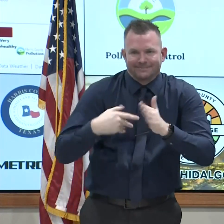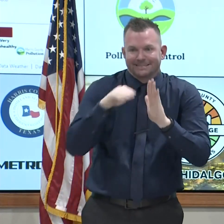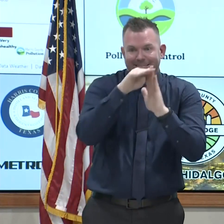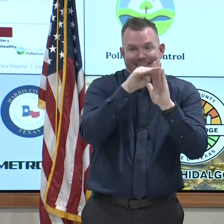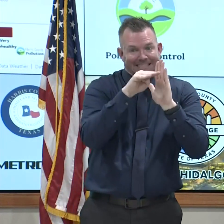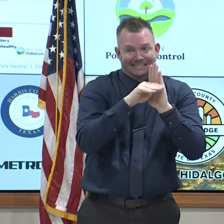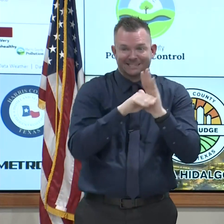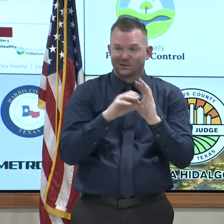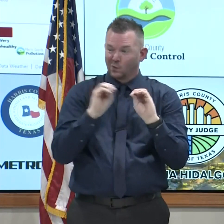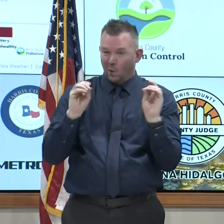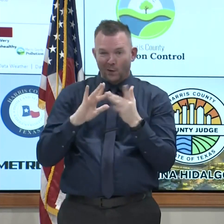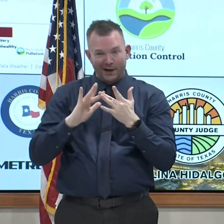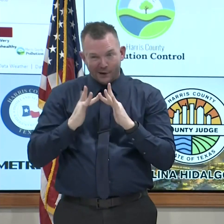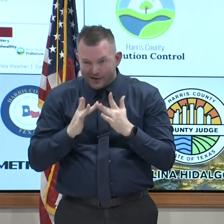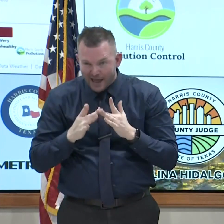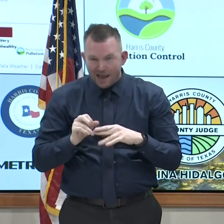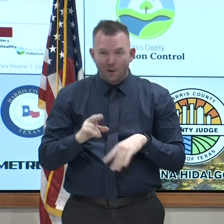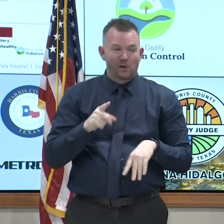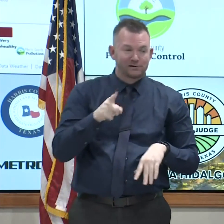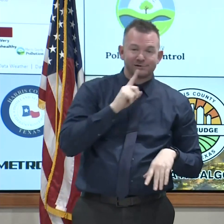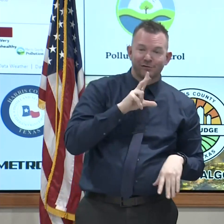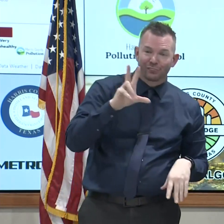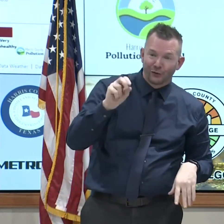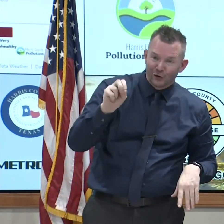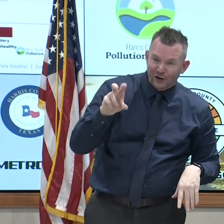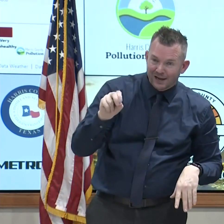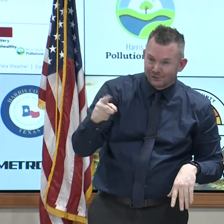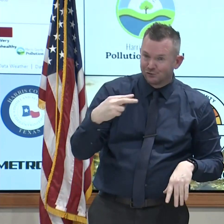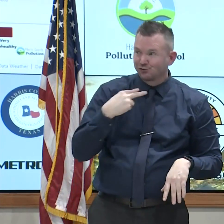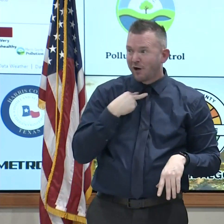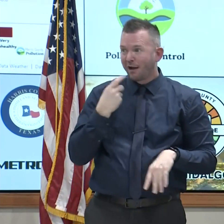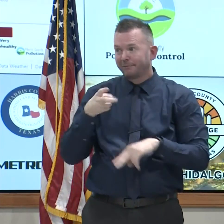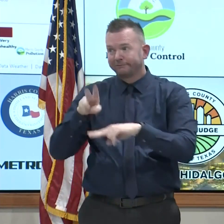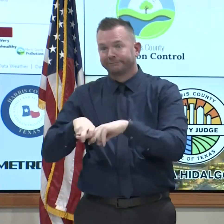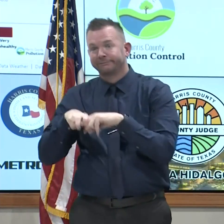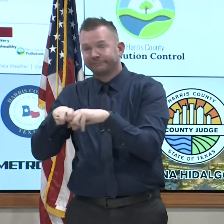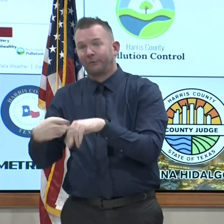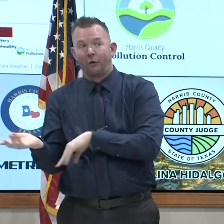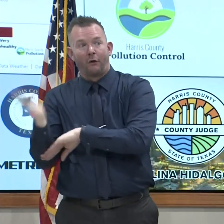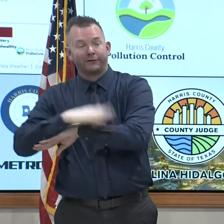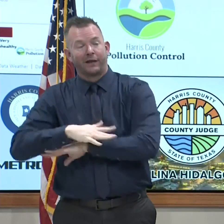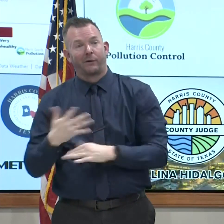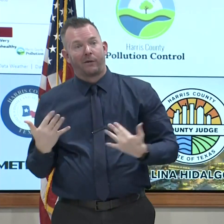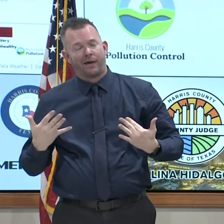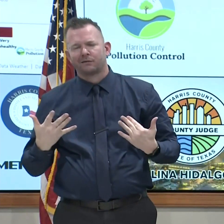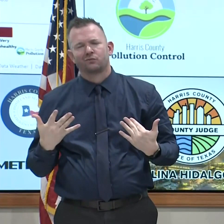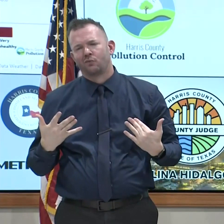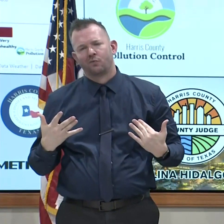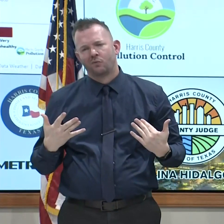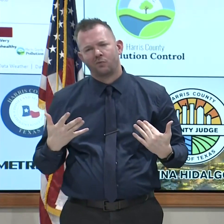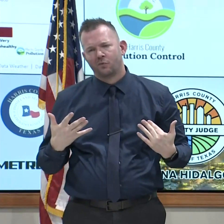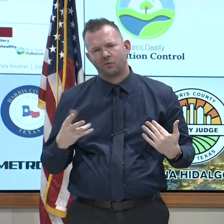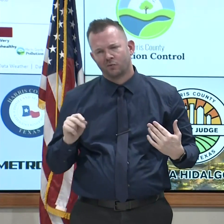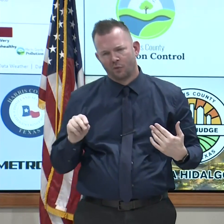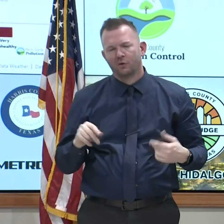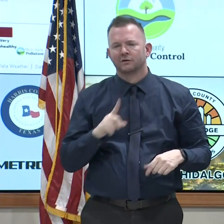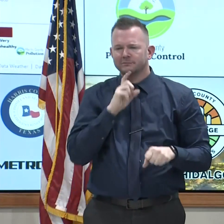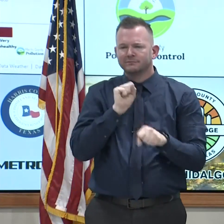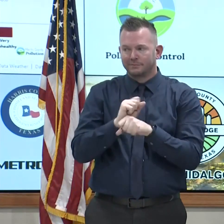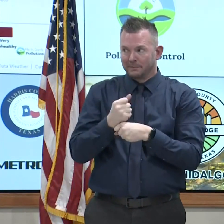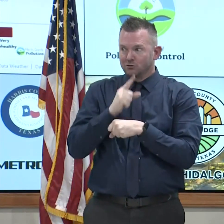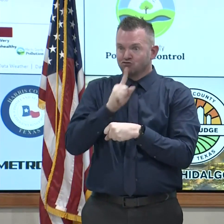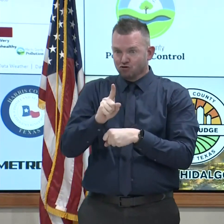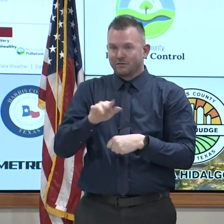you're a 30-year-old worker that can't sit there all day waiting for a website sign-up link to open up, that you have a fair chance to register